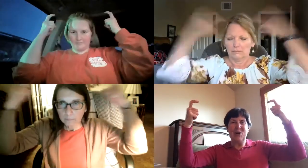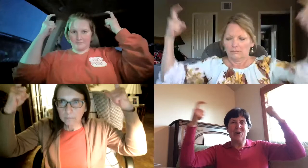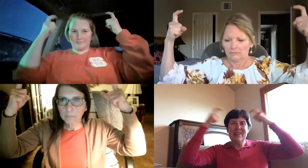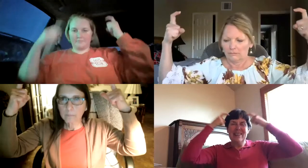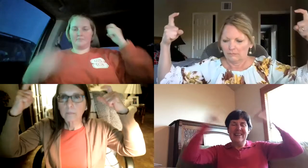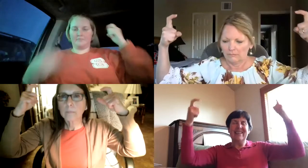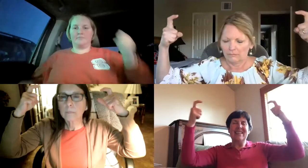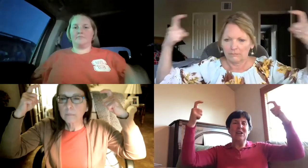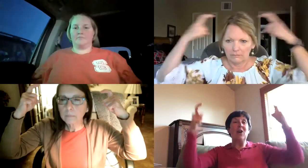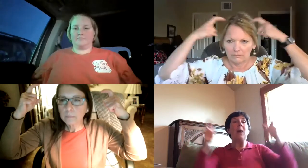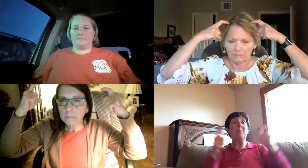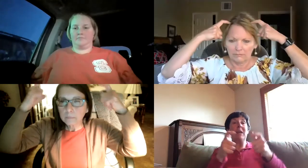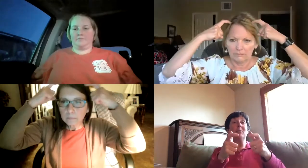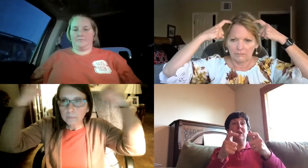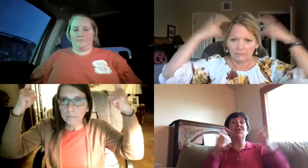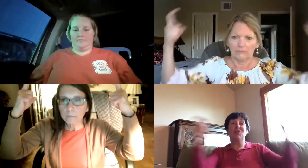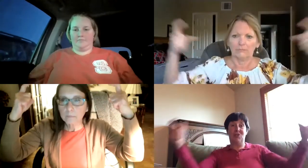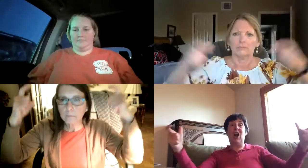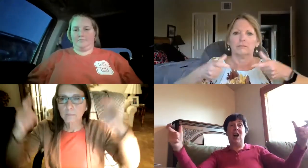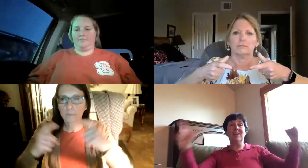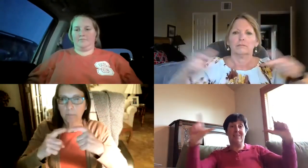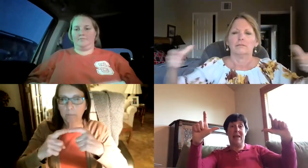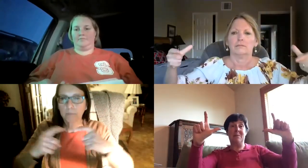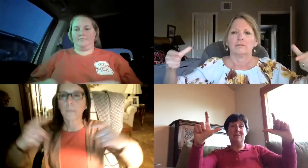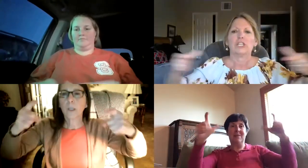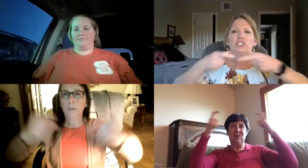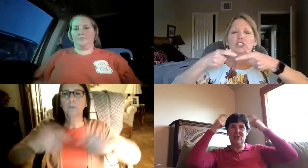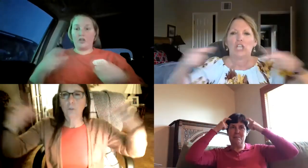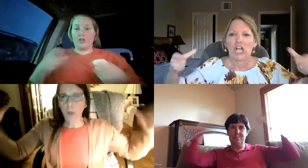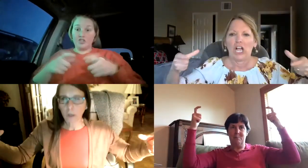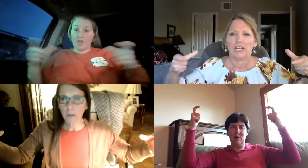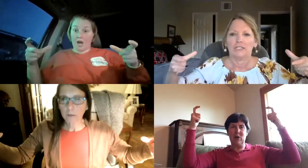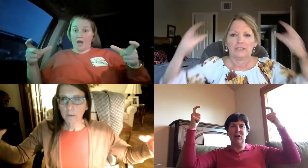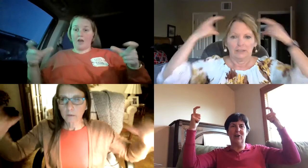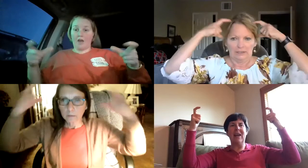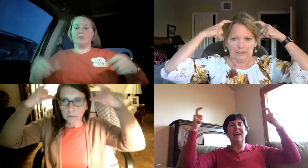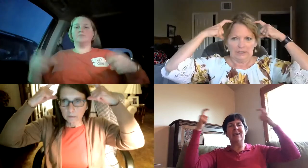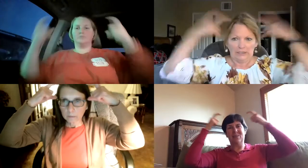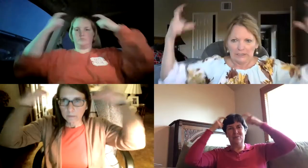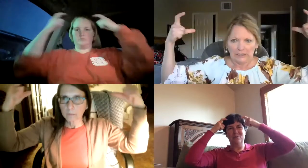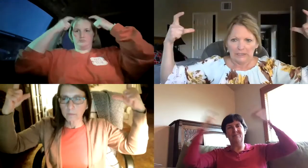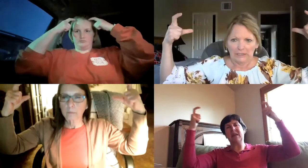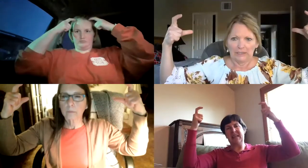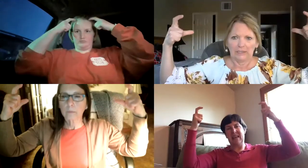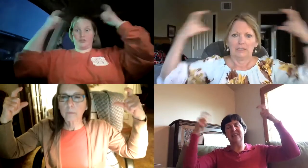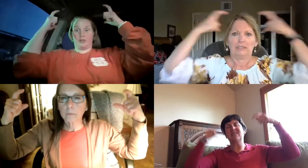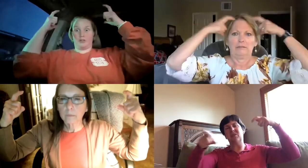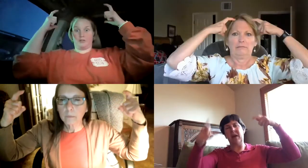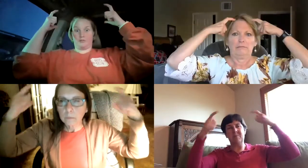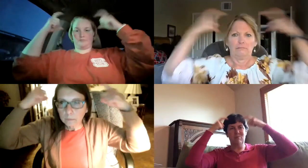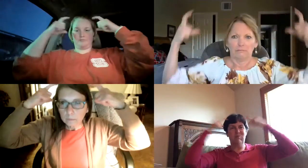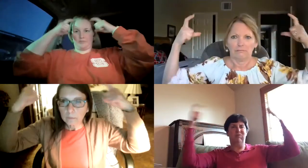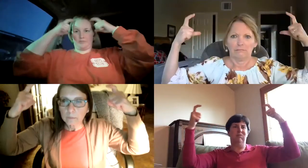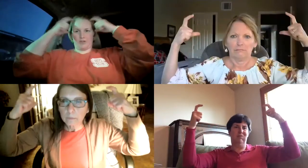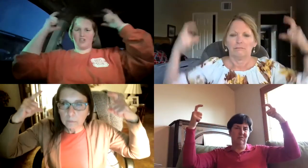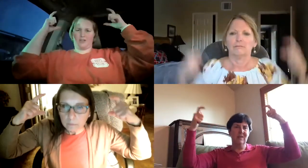So, you know how big was cha, same? Just put it on your head, big headed. So that,